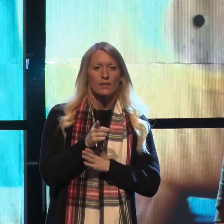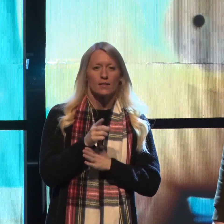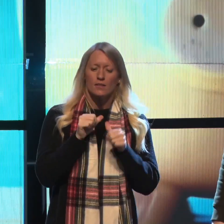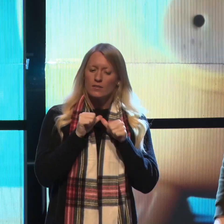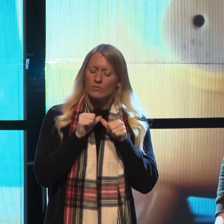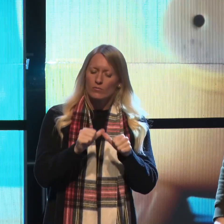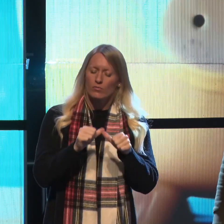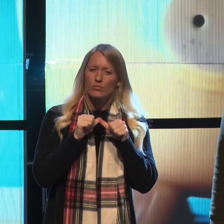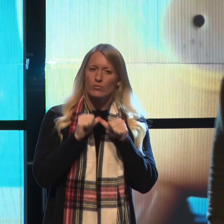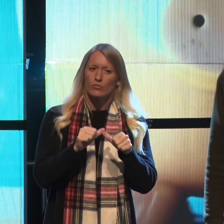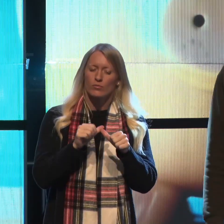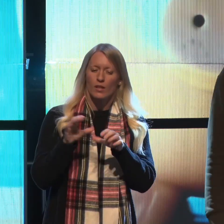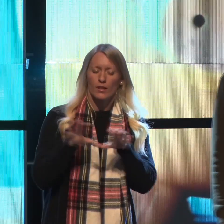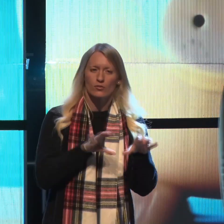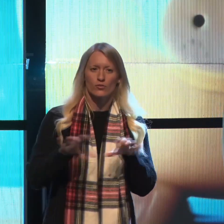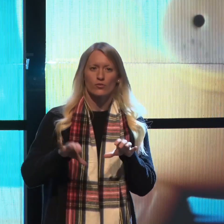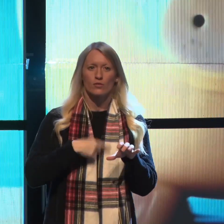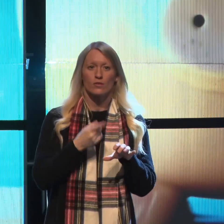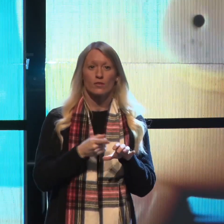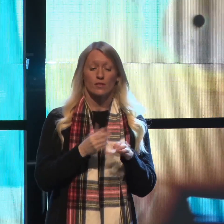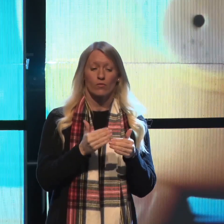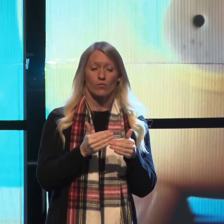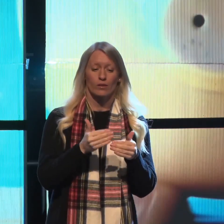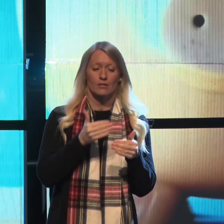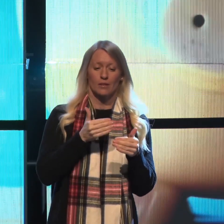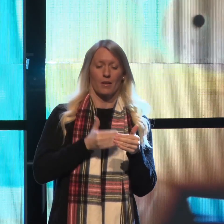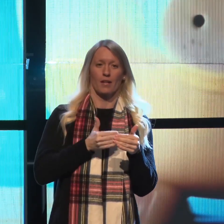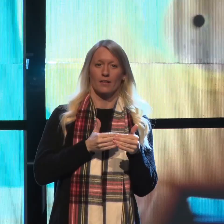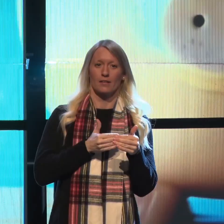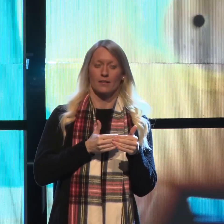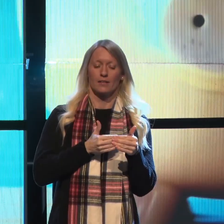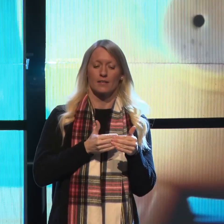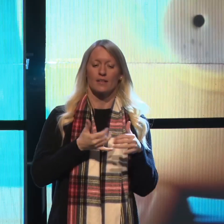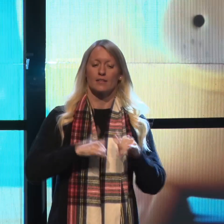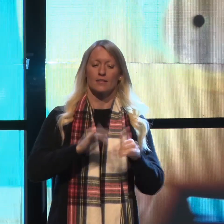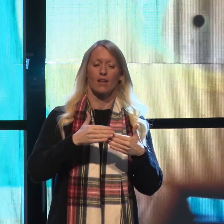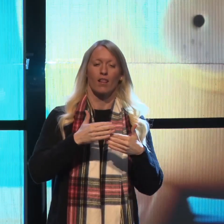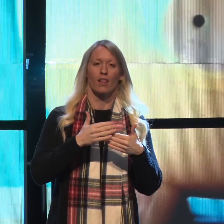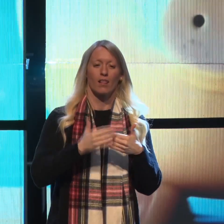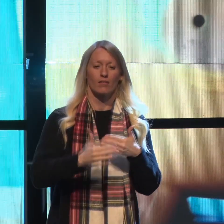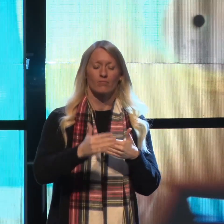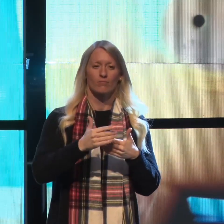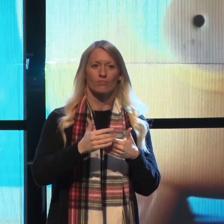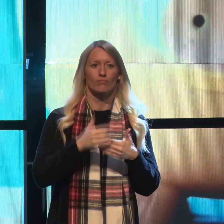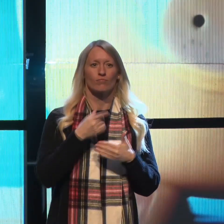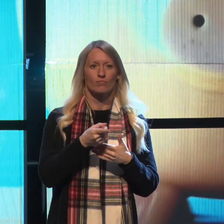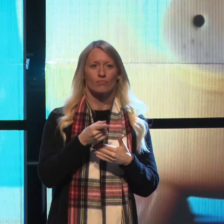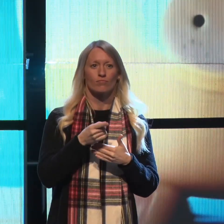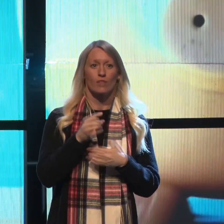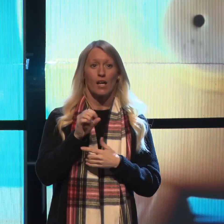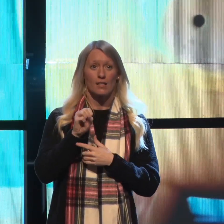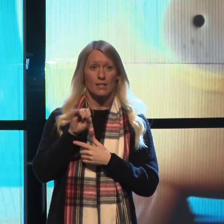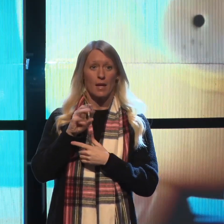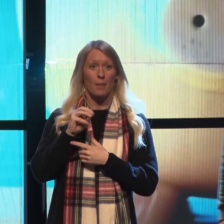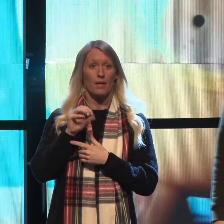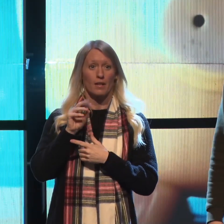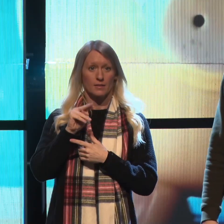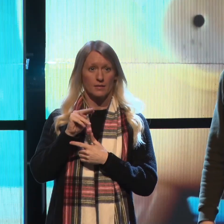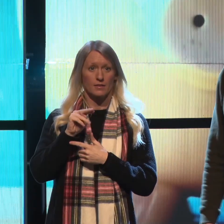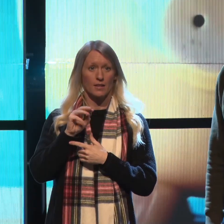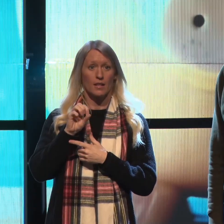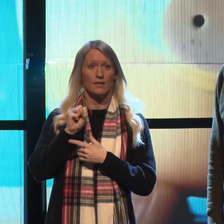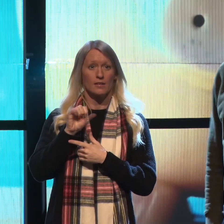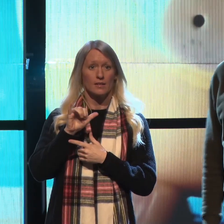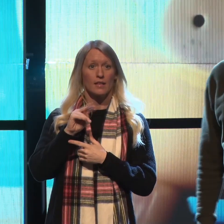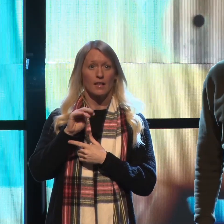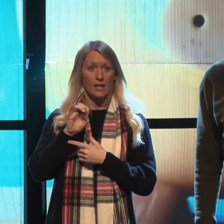keep moving forward when we face those setbacks. Simon Sinek wrote a book called The Power of Why, or Start With Why. How many have ever